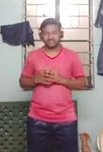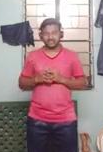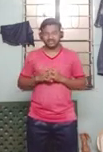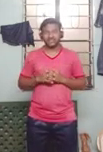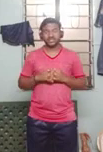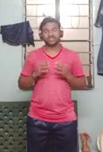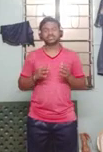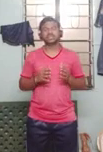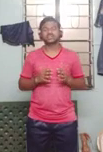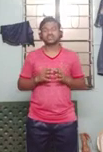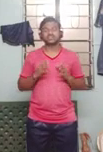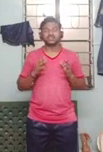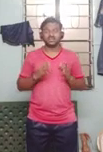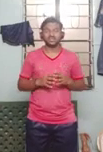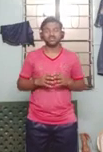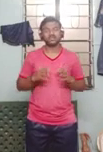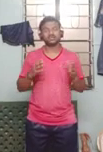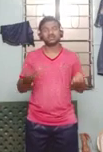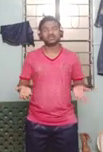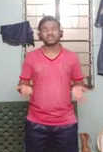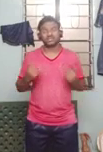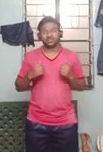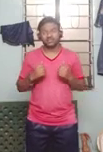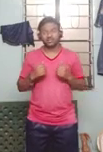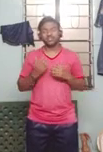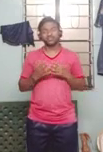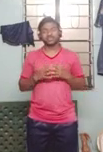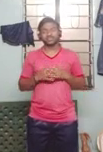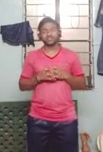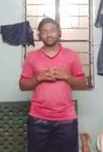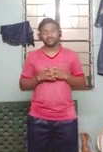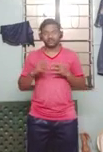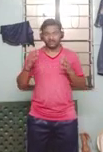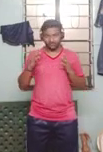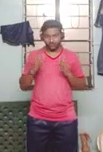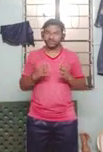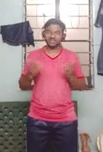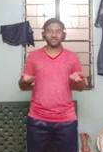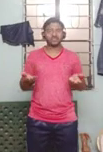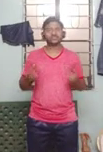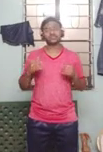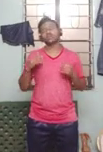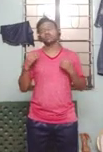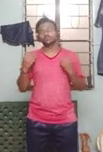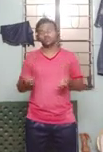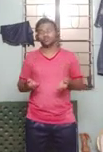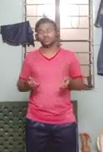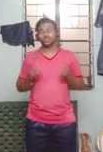initialization. Initialization is nothing but int method. What is int method? We all know the